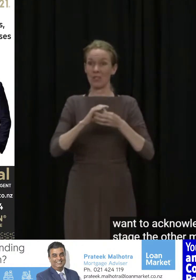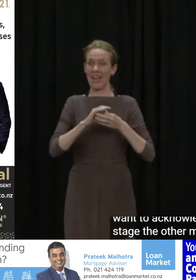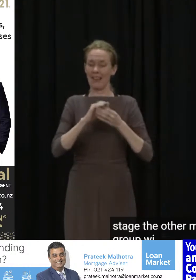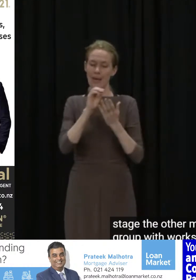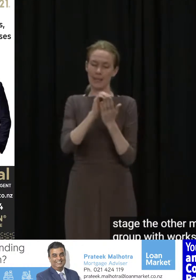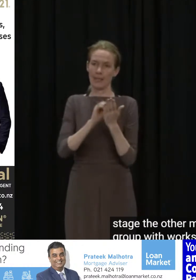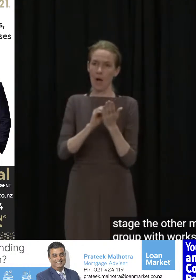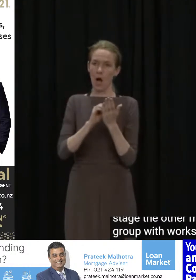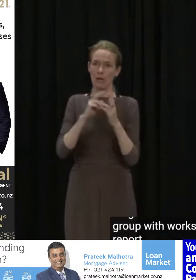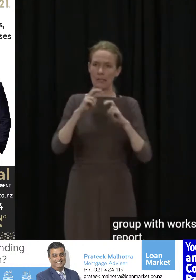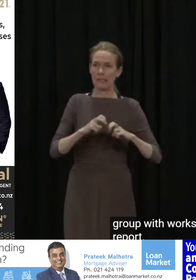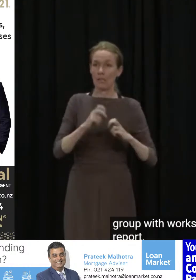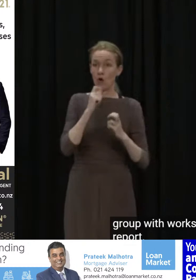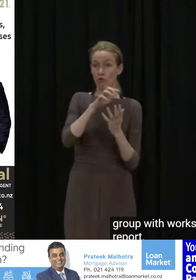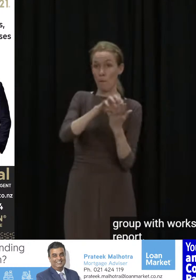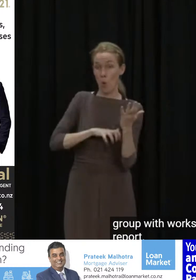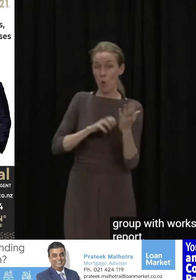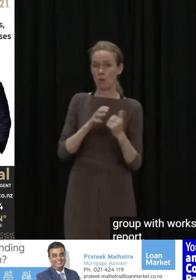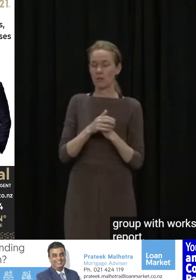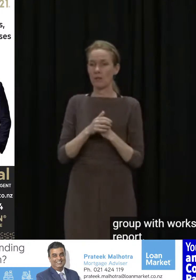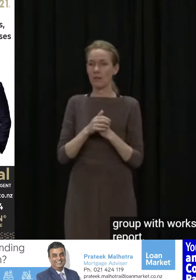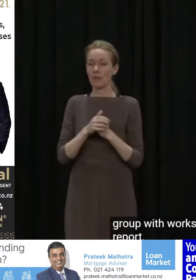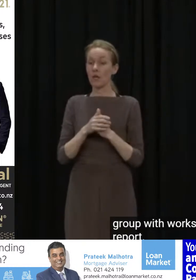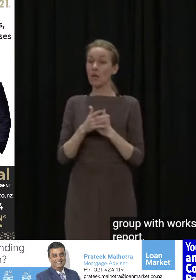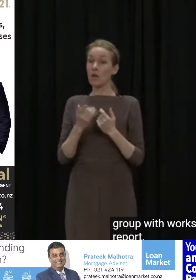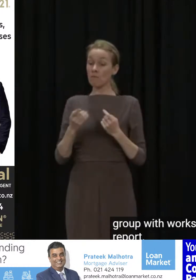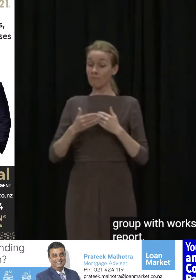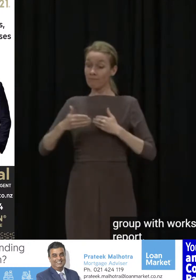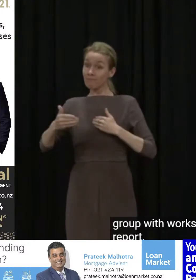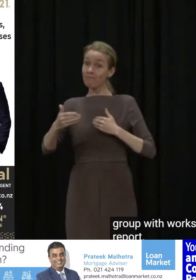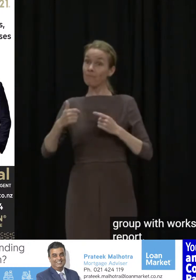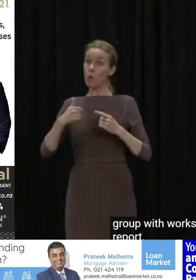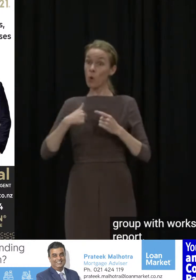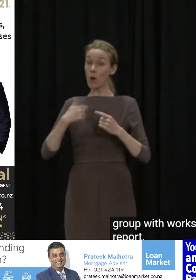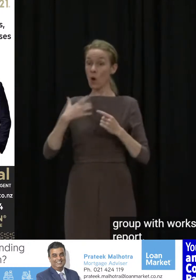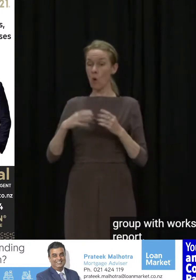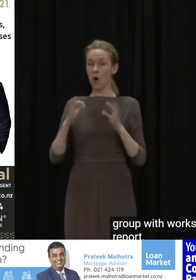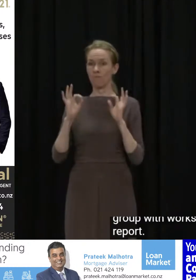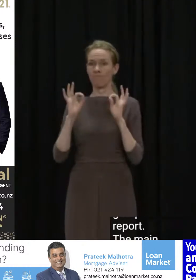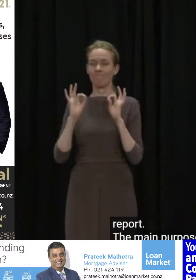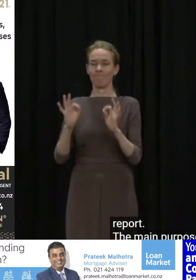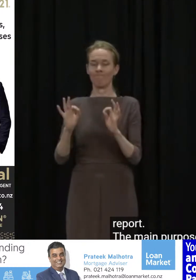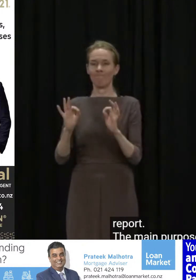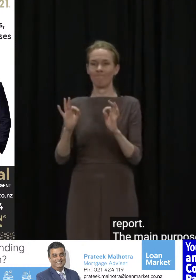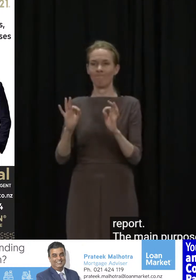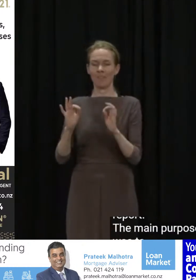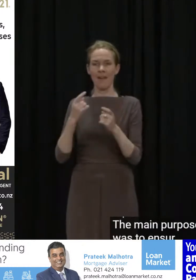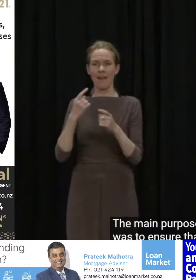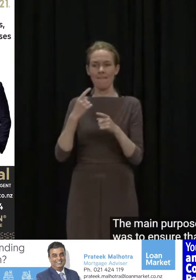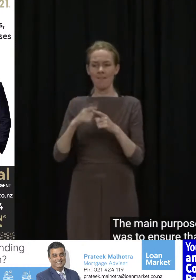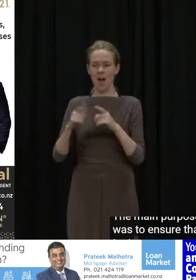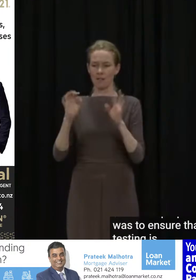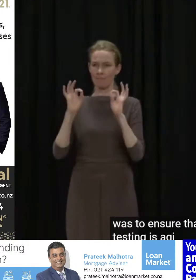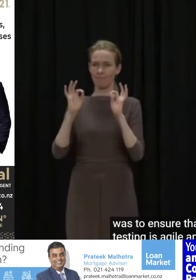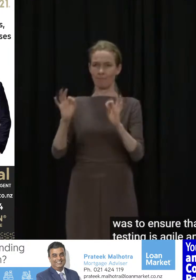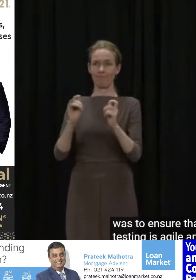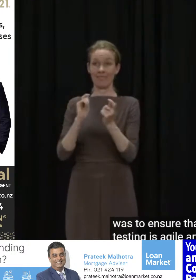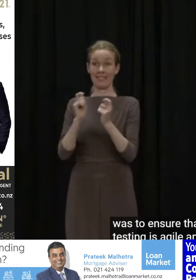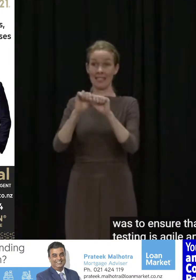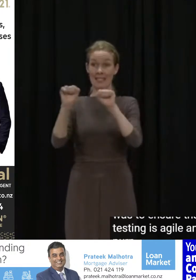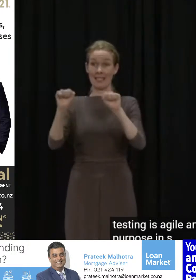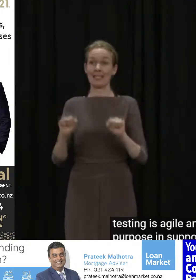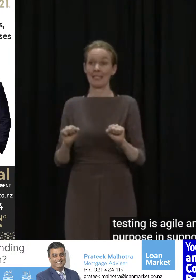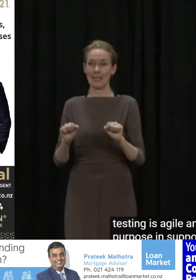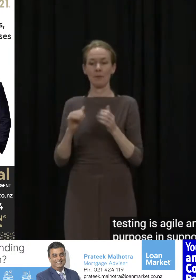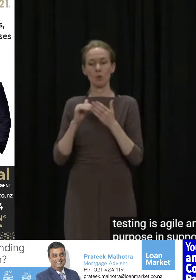ensure that COVID-19 testing is agile and fit for purpose in supporting New Zealand's pandemic response. As Minister